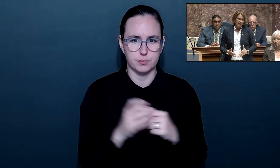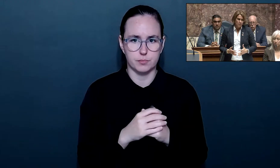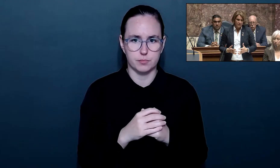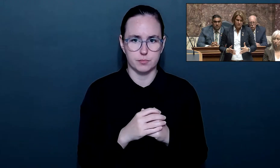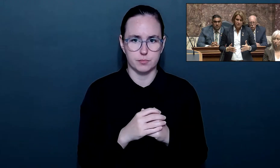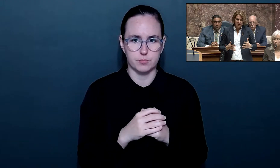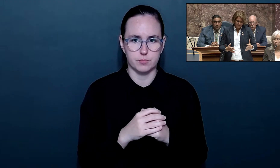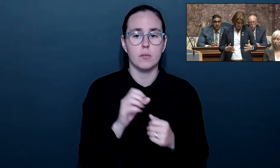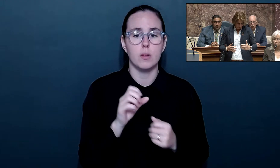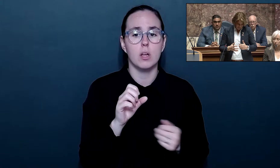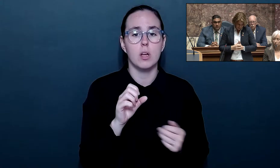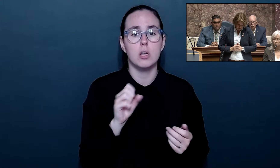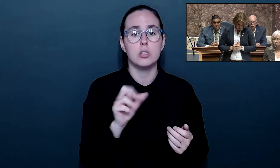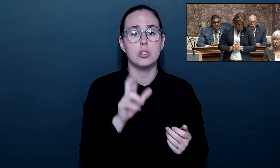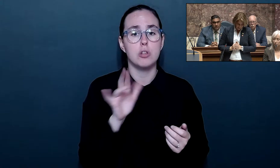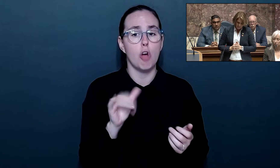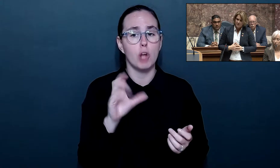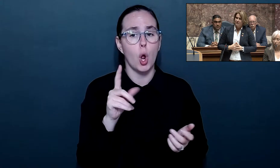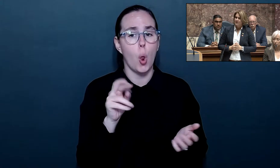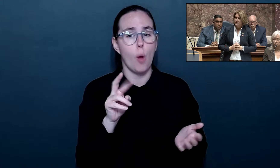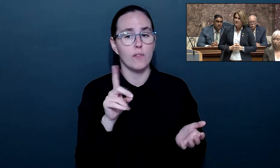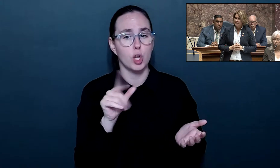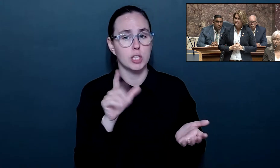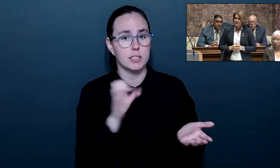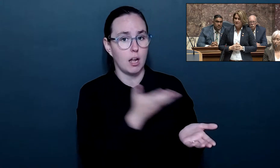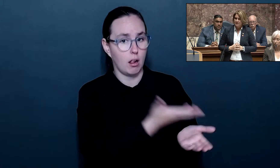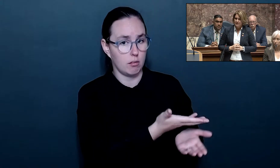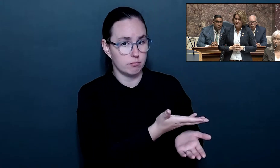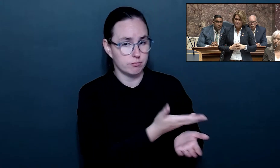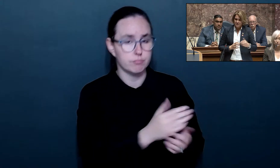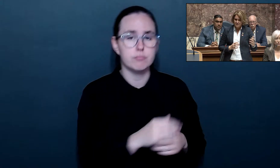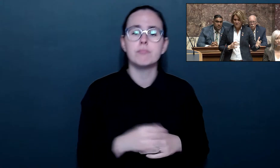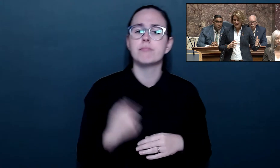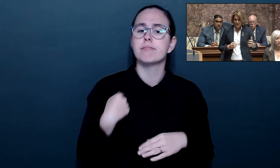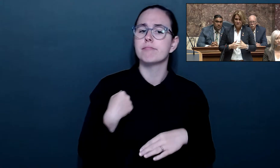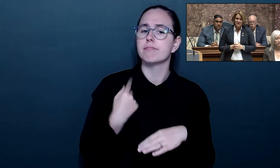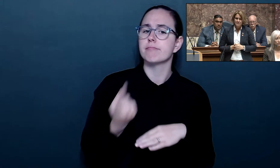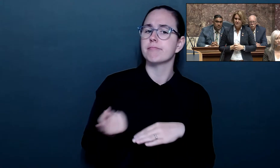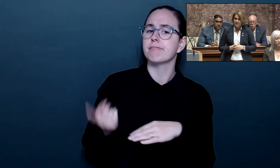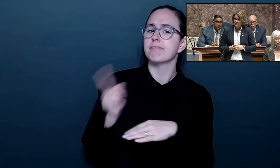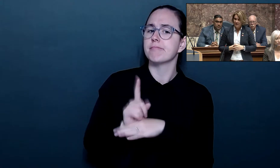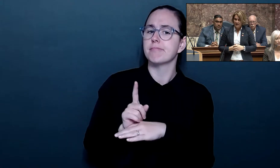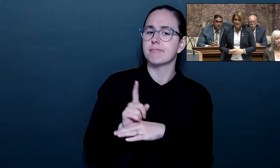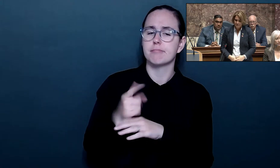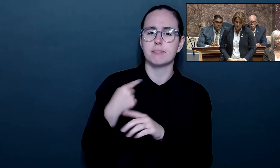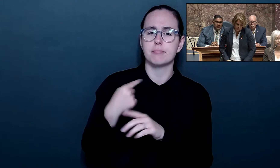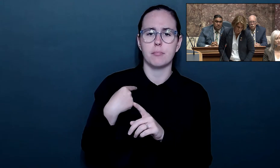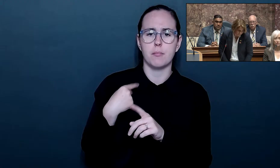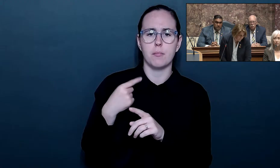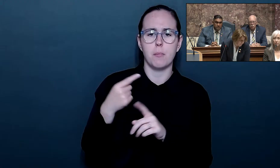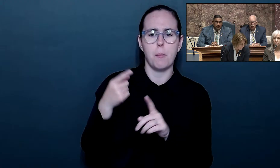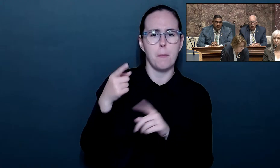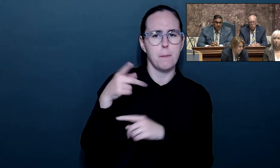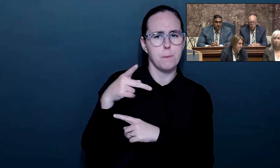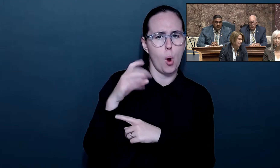statement that I wanted to convict mental health care teams, and such as was characterized by the Premier, and I'd ask him to